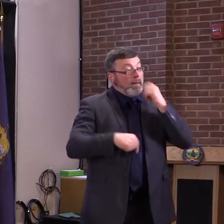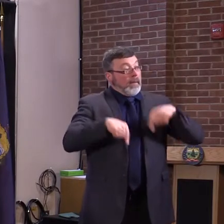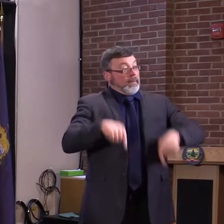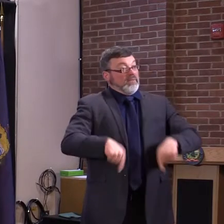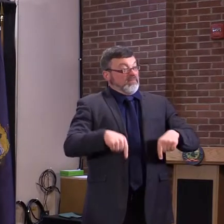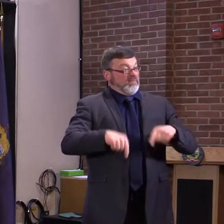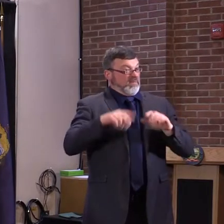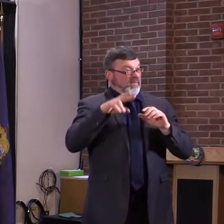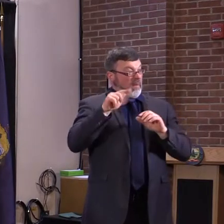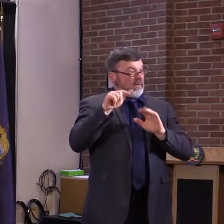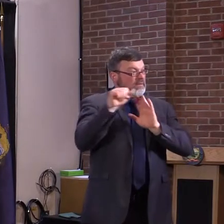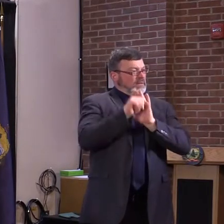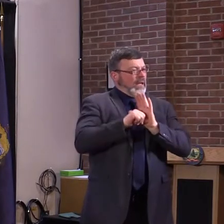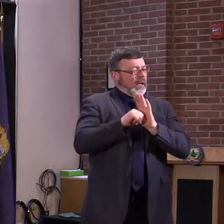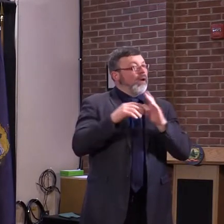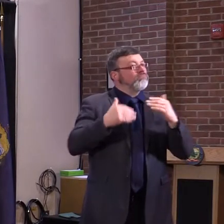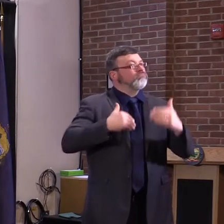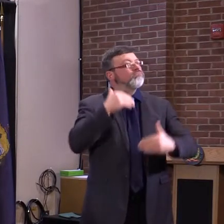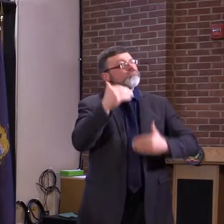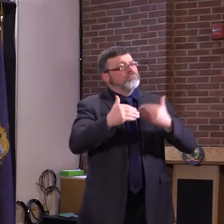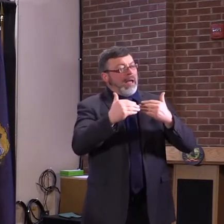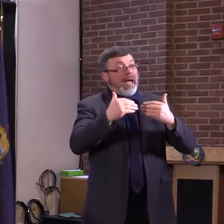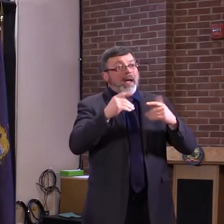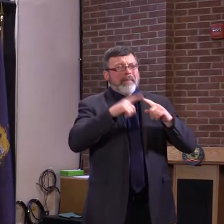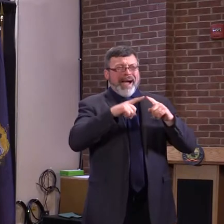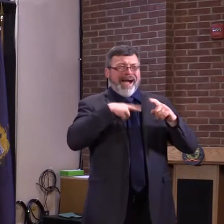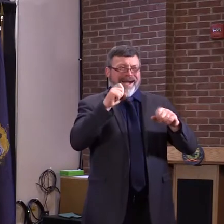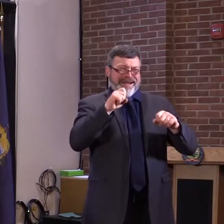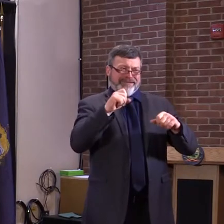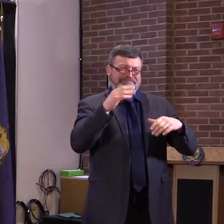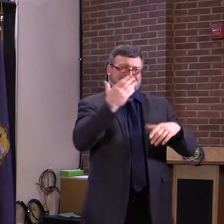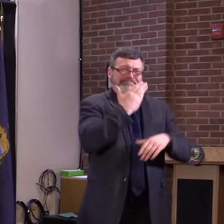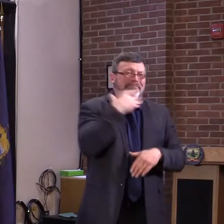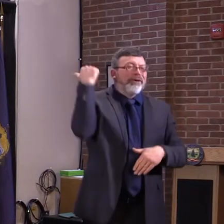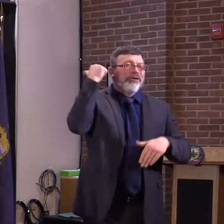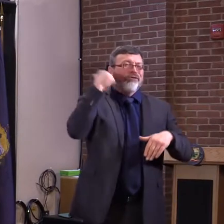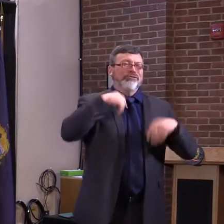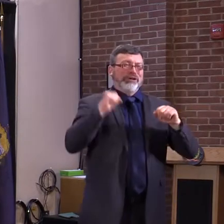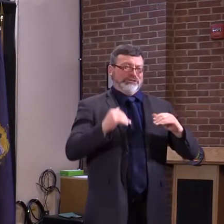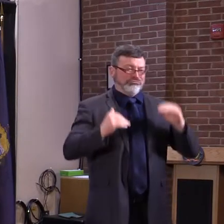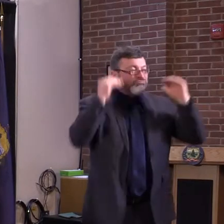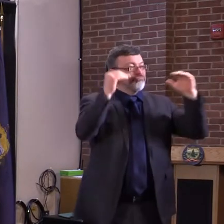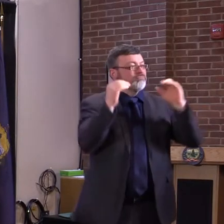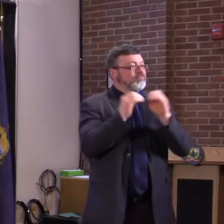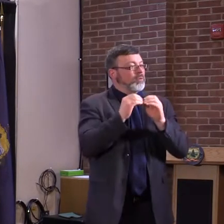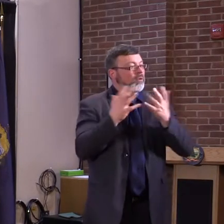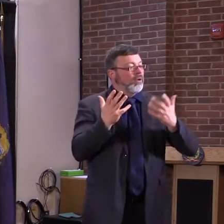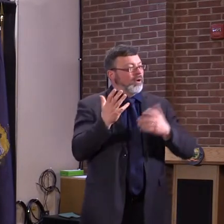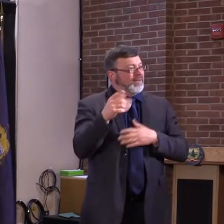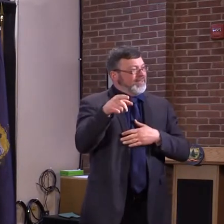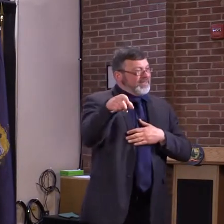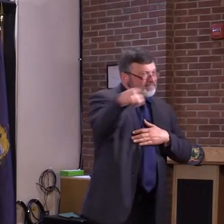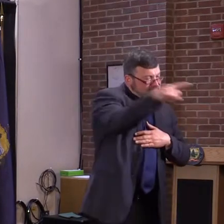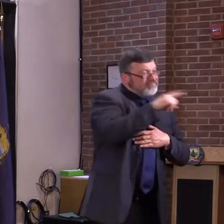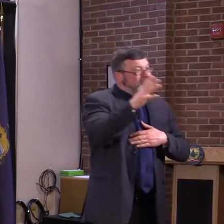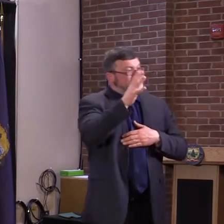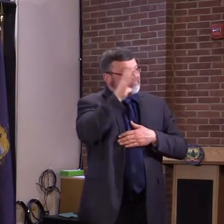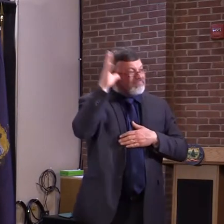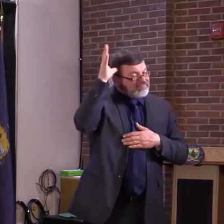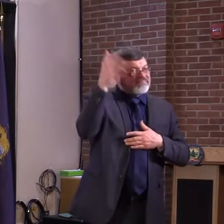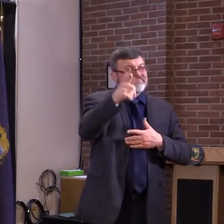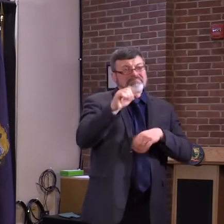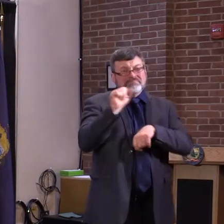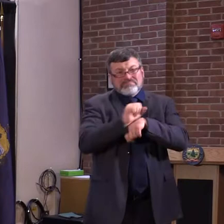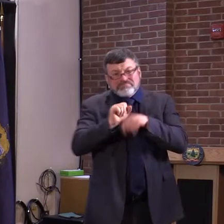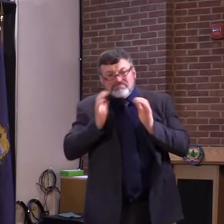do better. Whether it's a parent, a child, a coworker, or a neighbor, you can help encourage anyone in your life